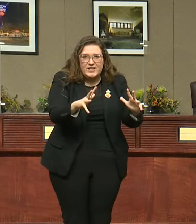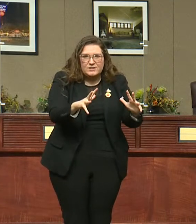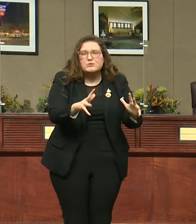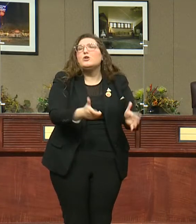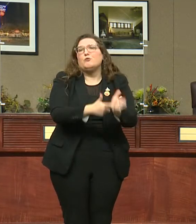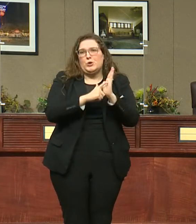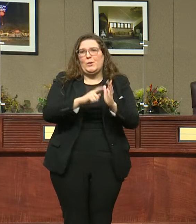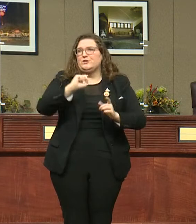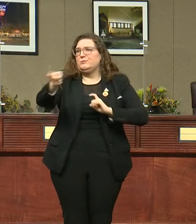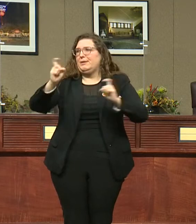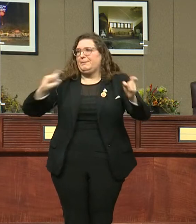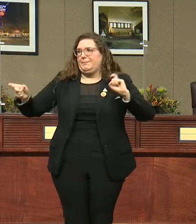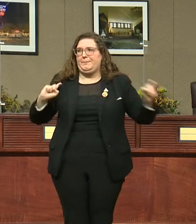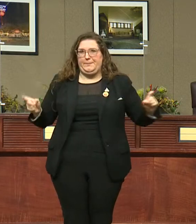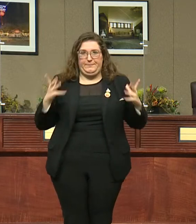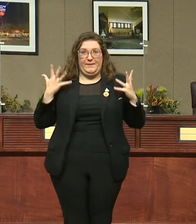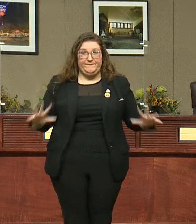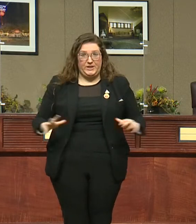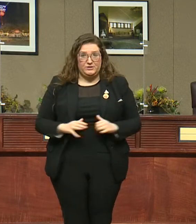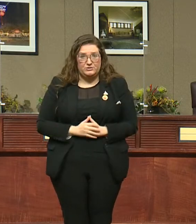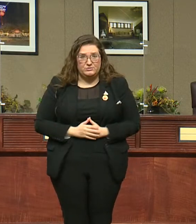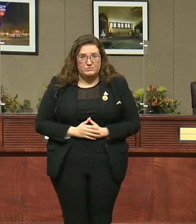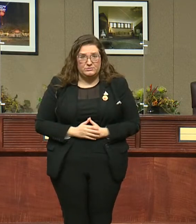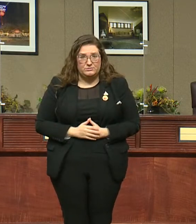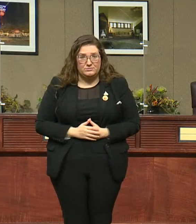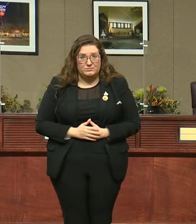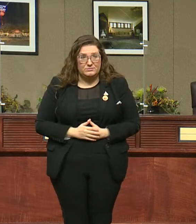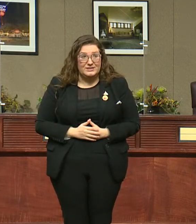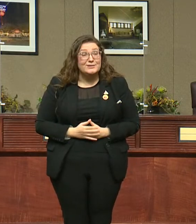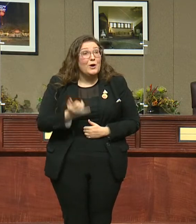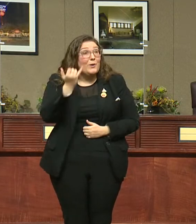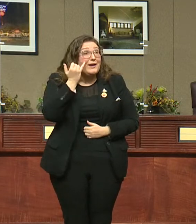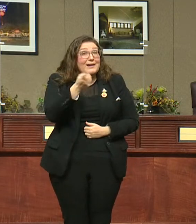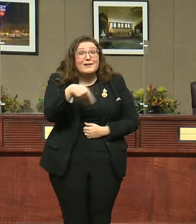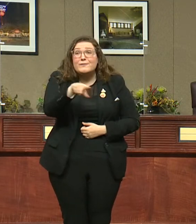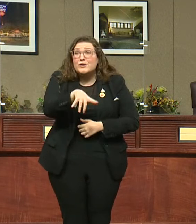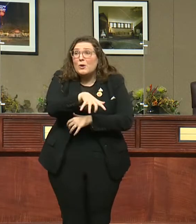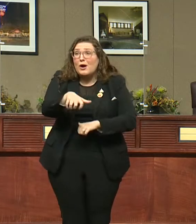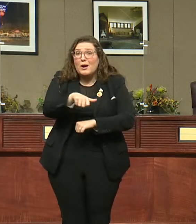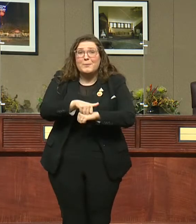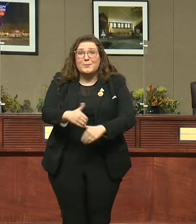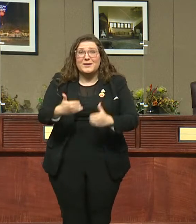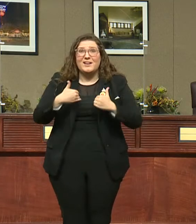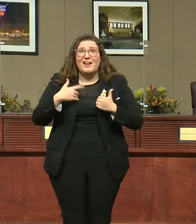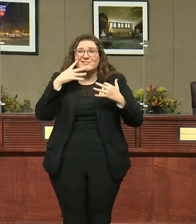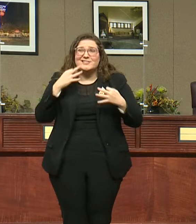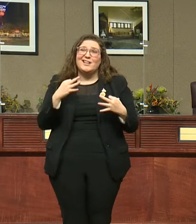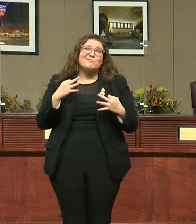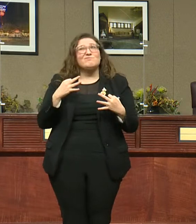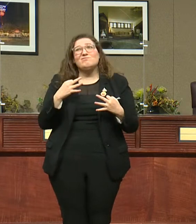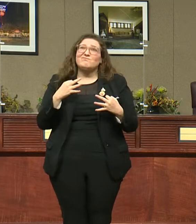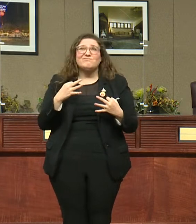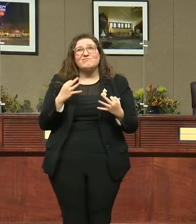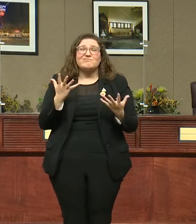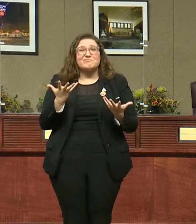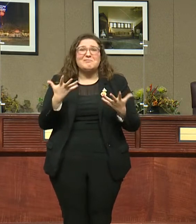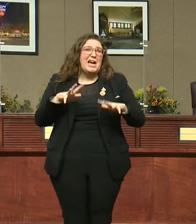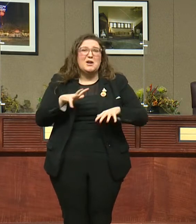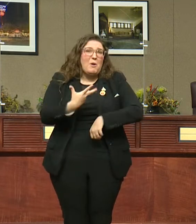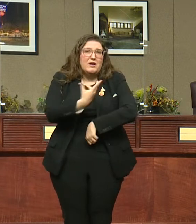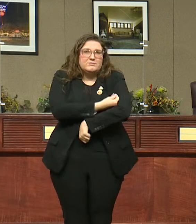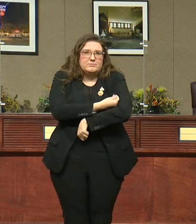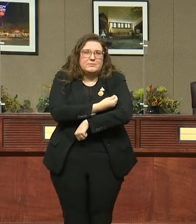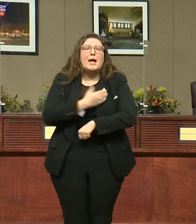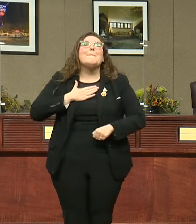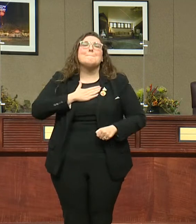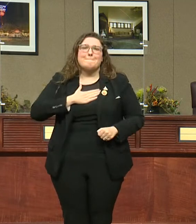and that's why it's so important that you cancel your appointment if you are not planning to come, because we are constantly looking to the